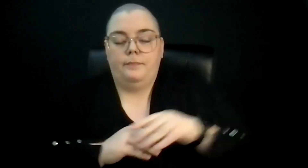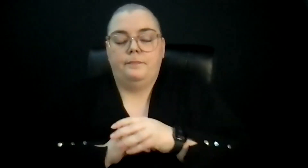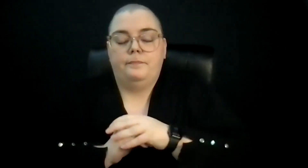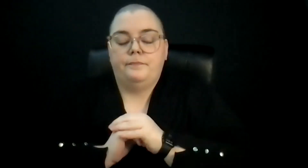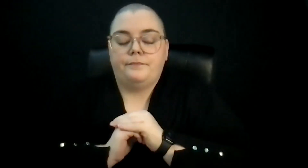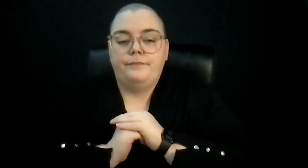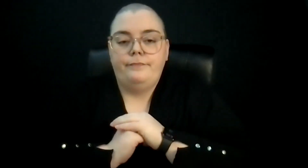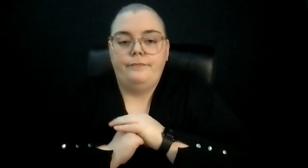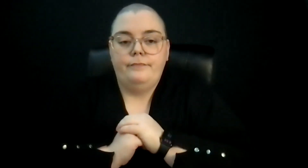Okay.